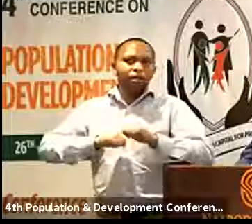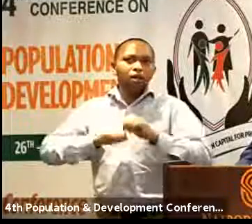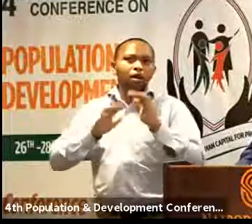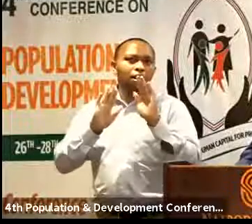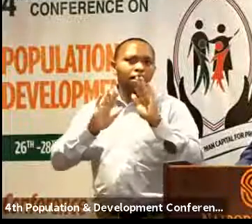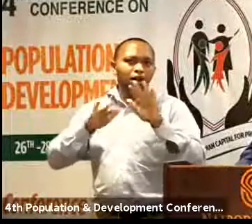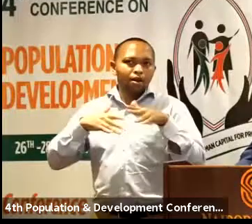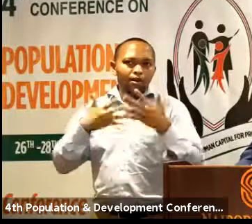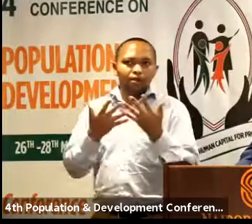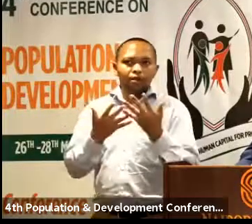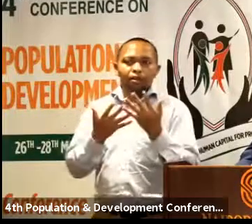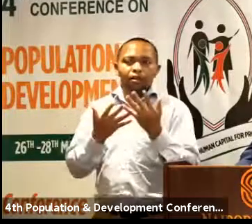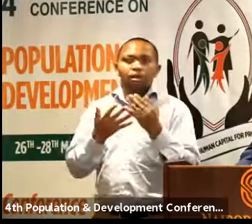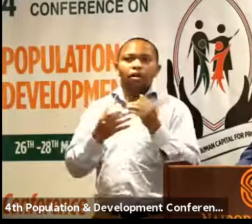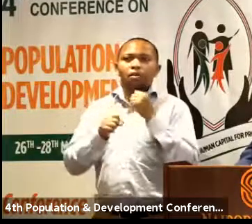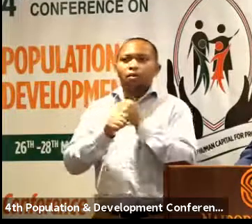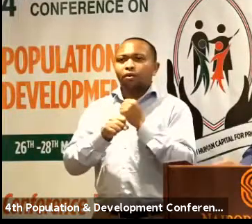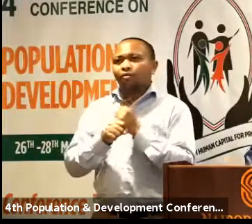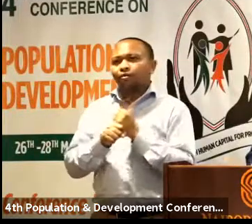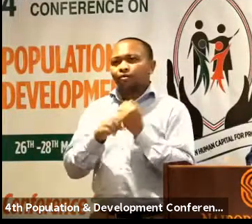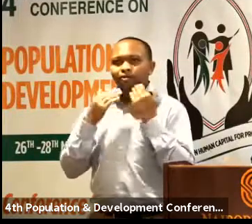much.